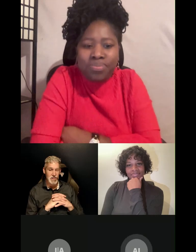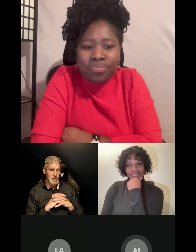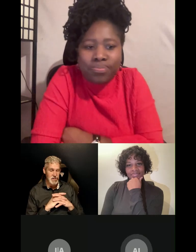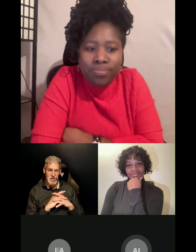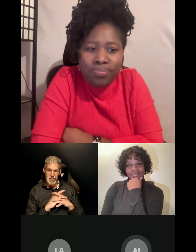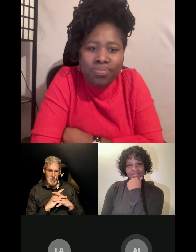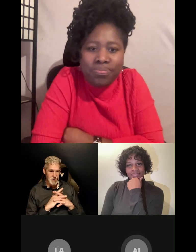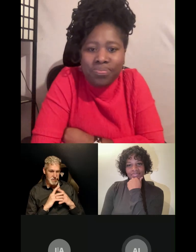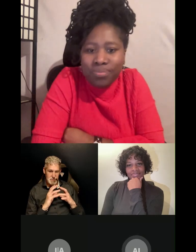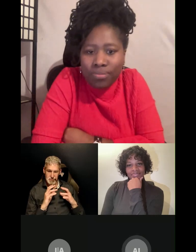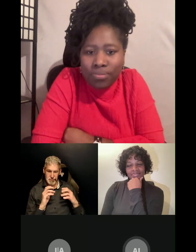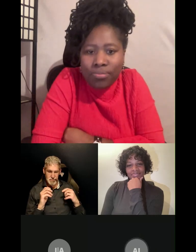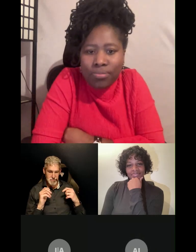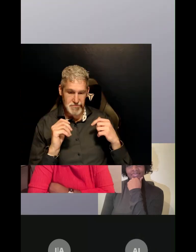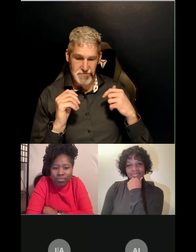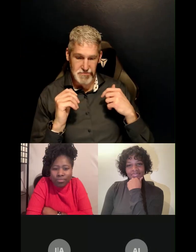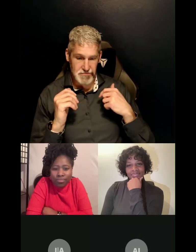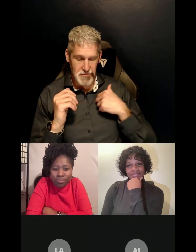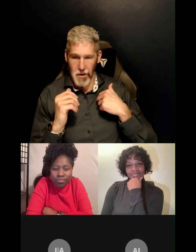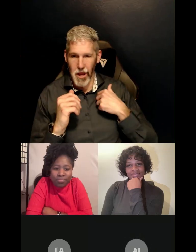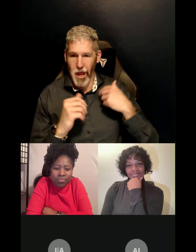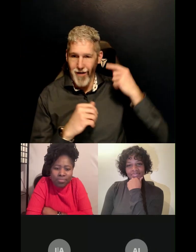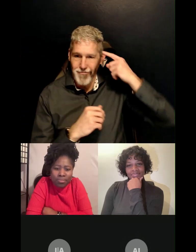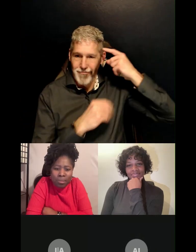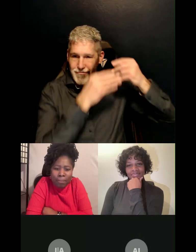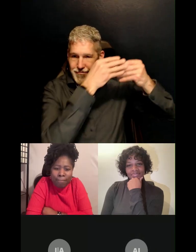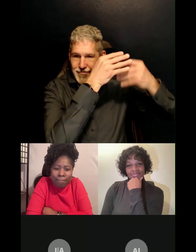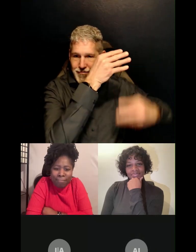panelist. RC, you want to add anything?